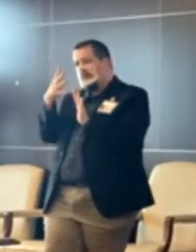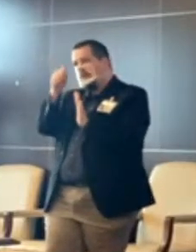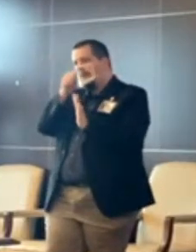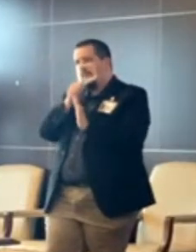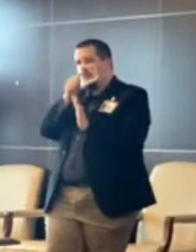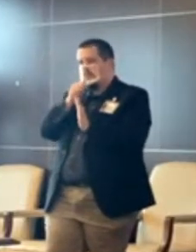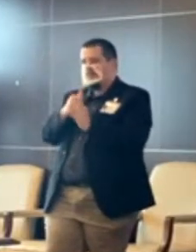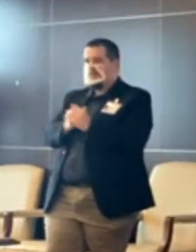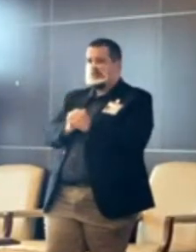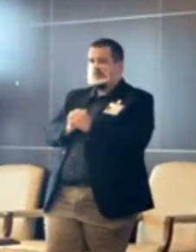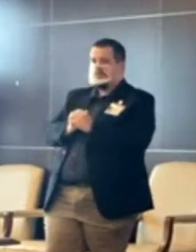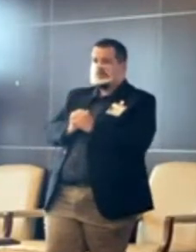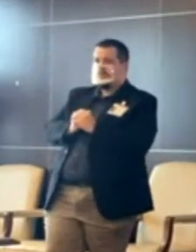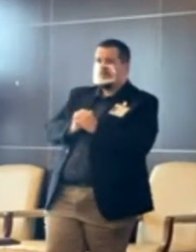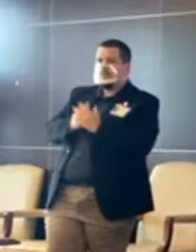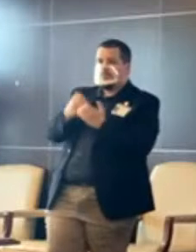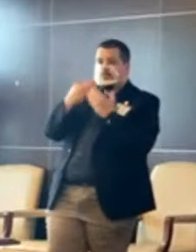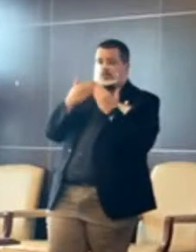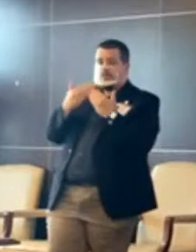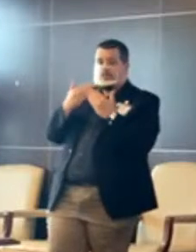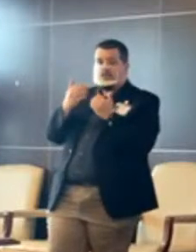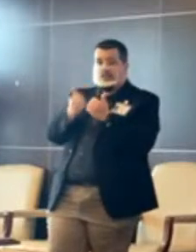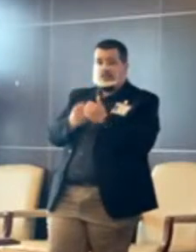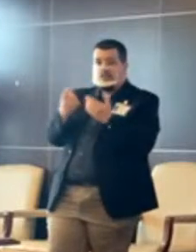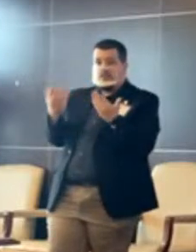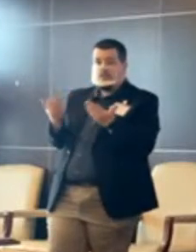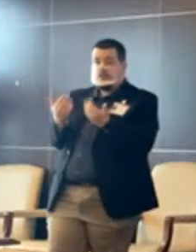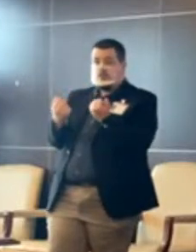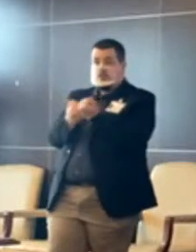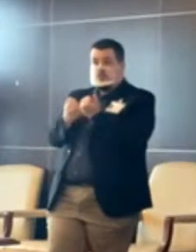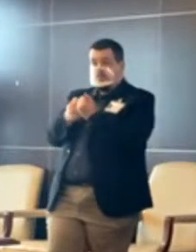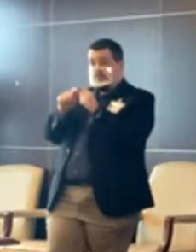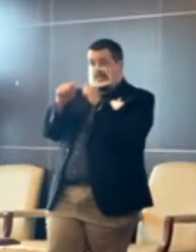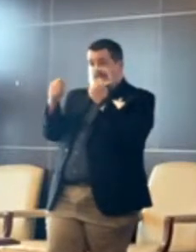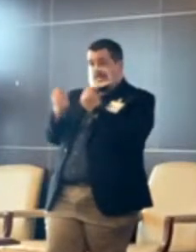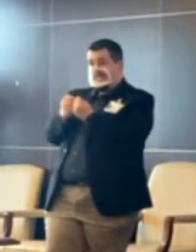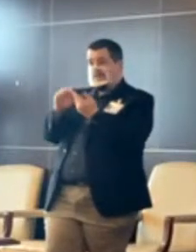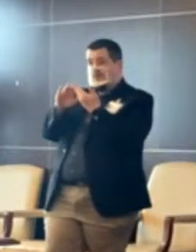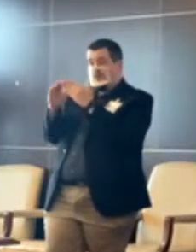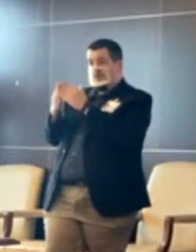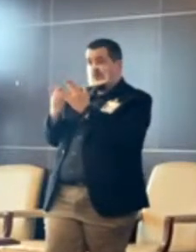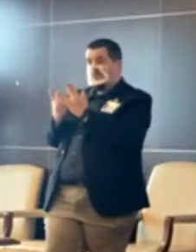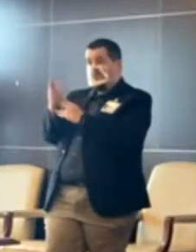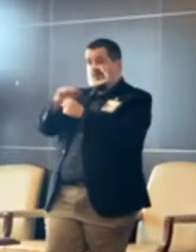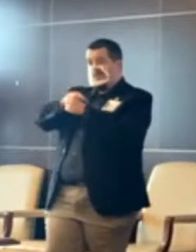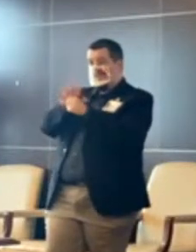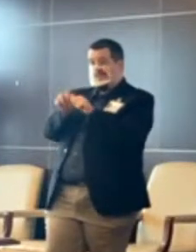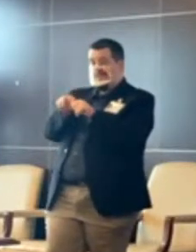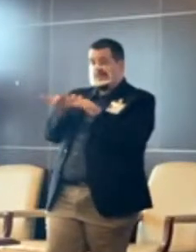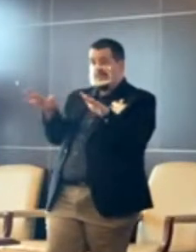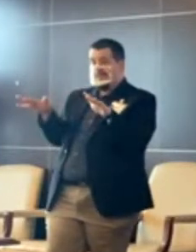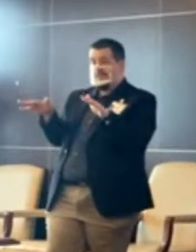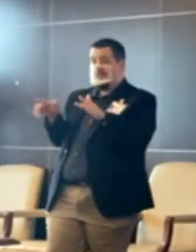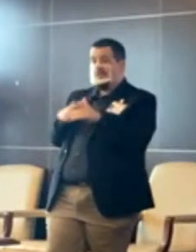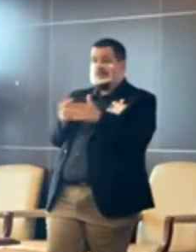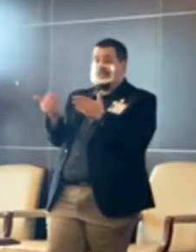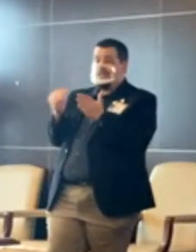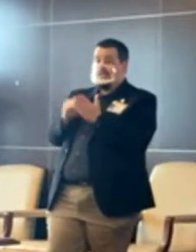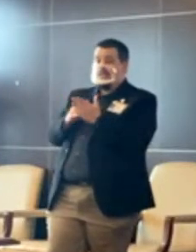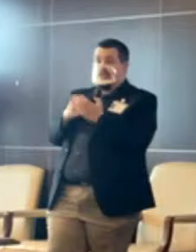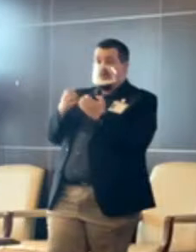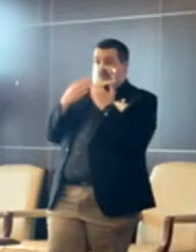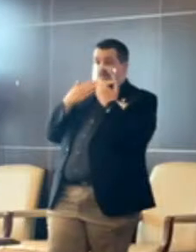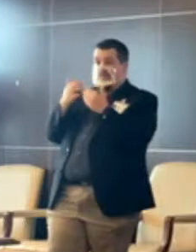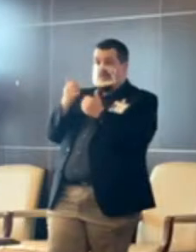patience. I want to thank you to everyone who's been supporting our teams and our communities through the pandemic. And again, I want to